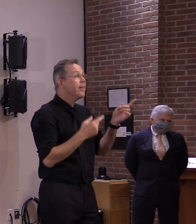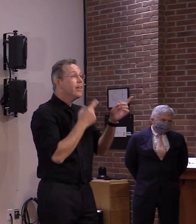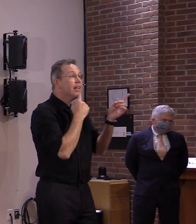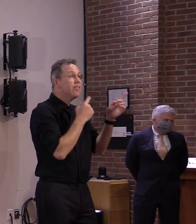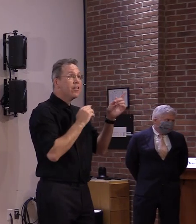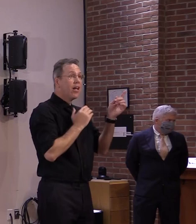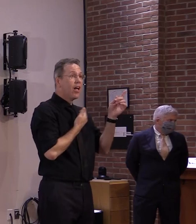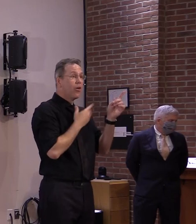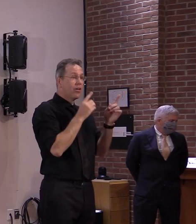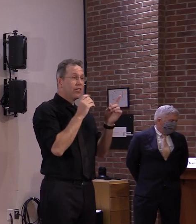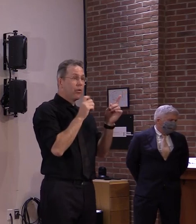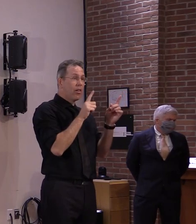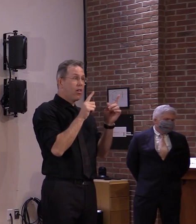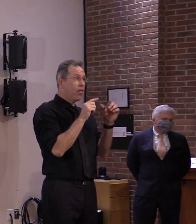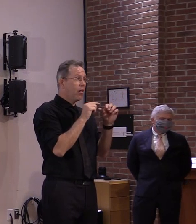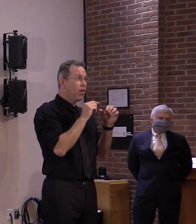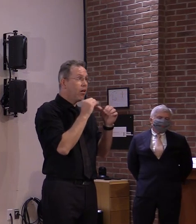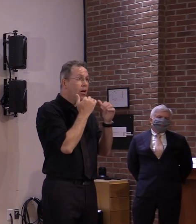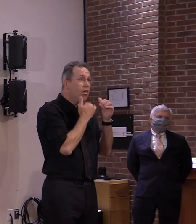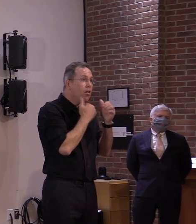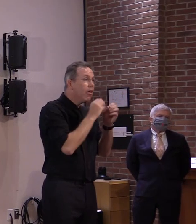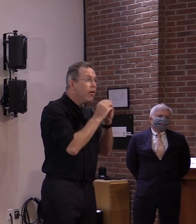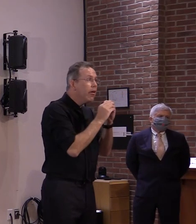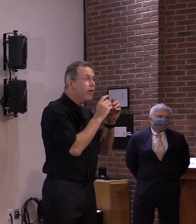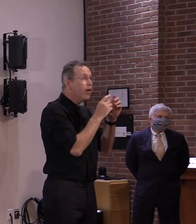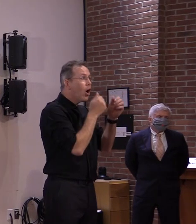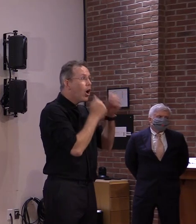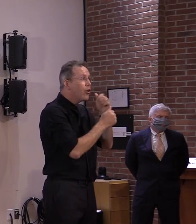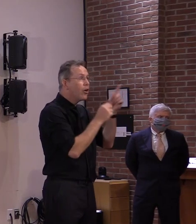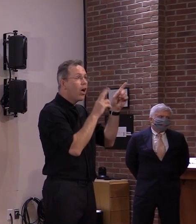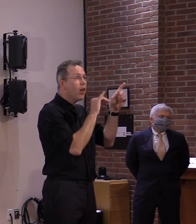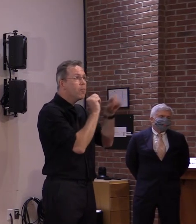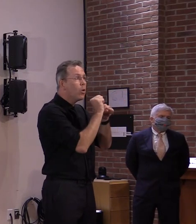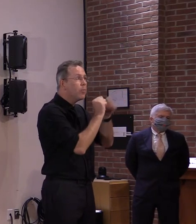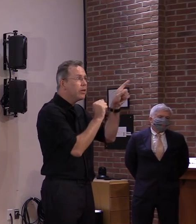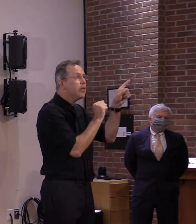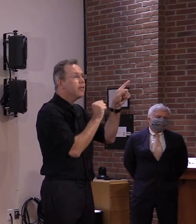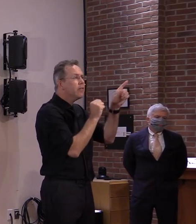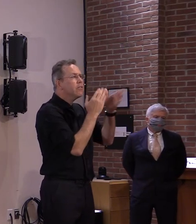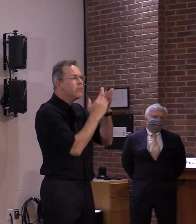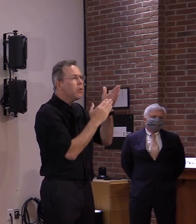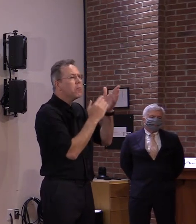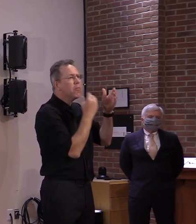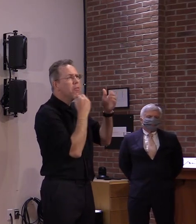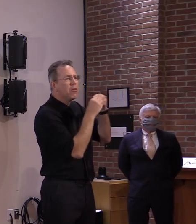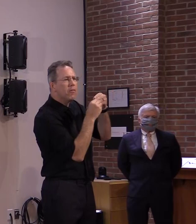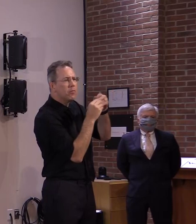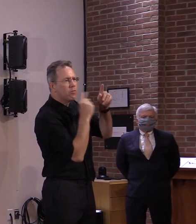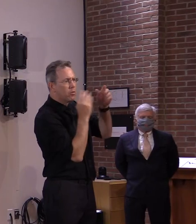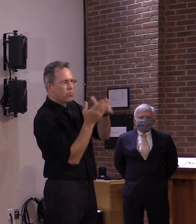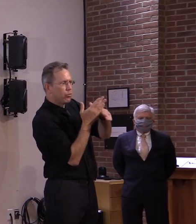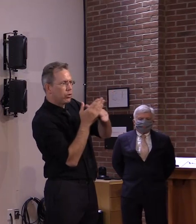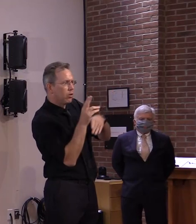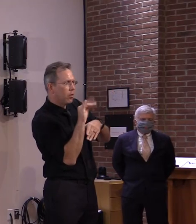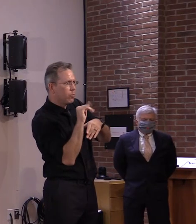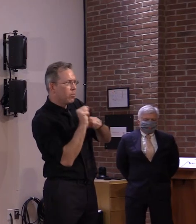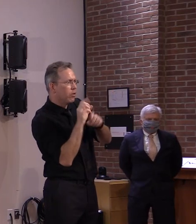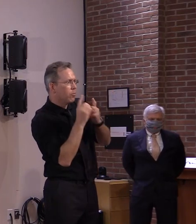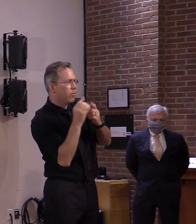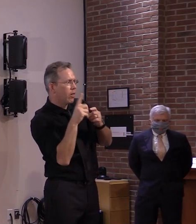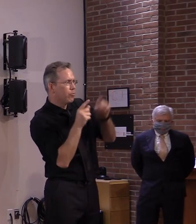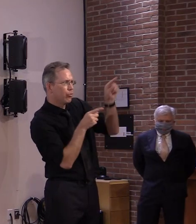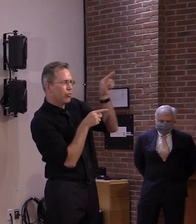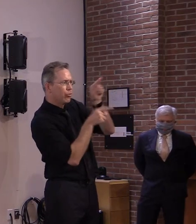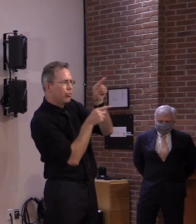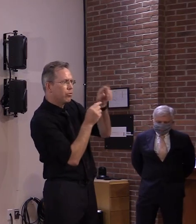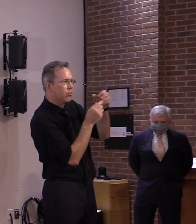the traditional UI program, there are some flexibilities built in there. It's not a blanket waiver. But under the federal programs, if